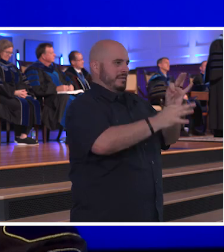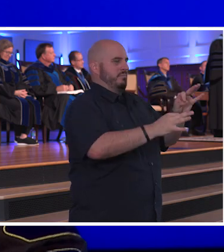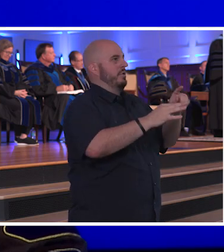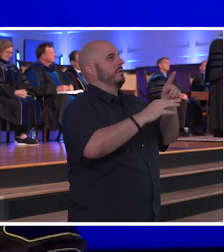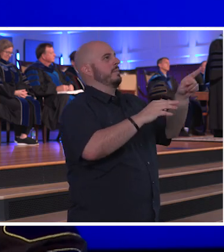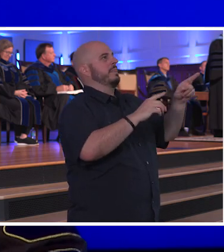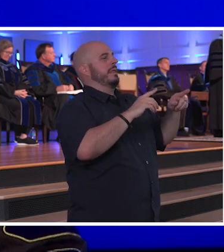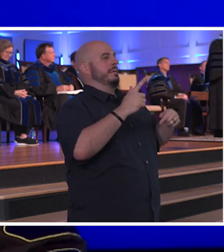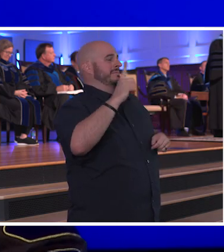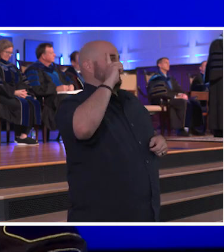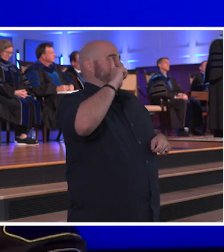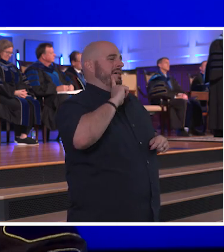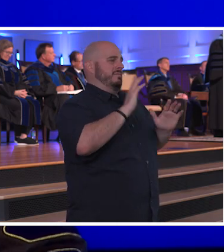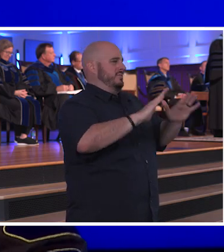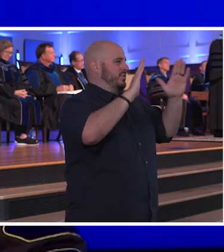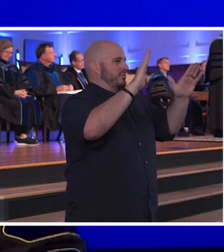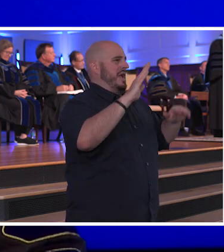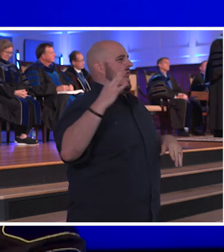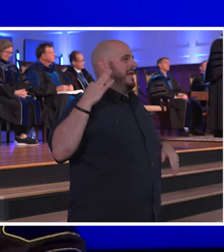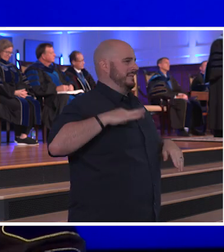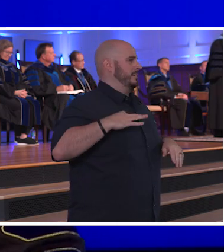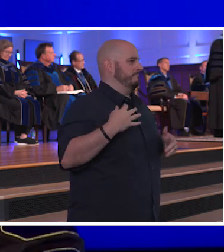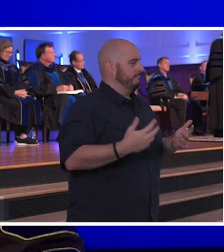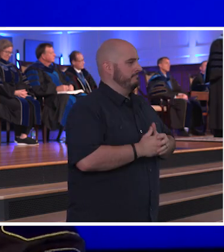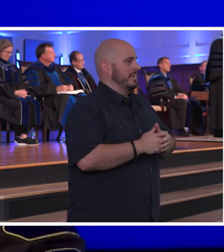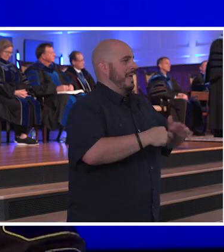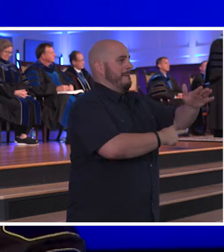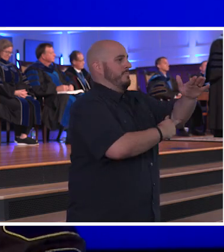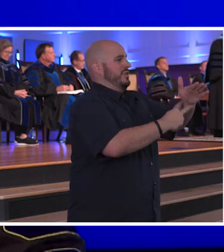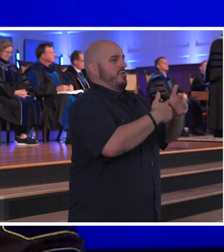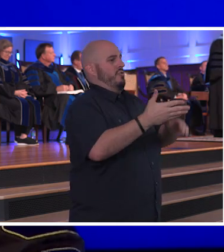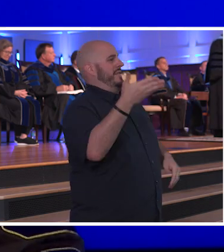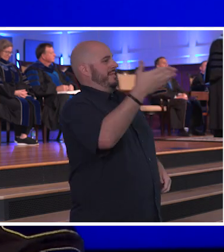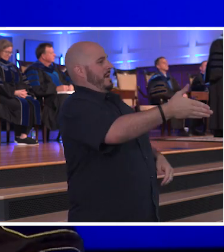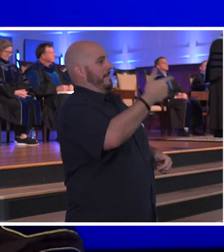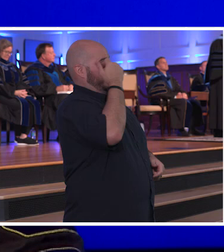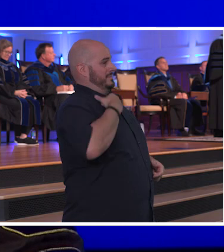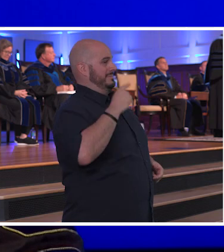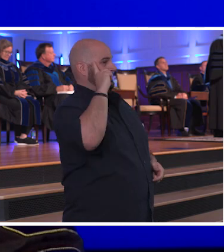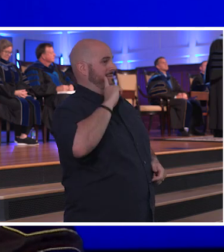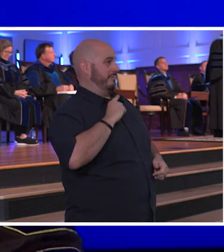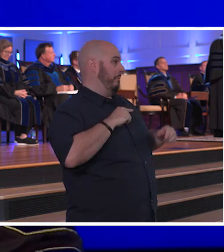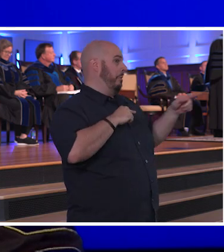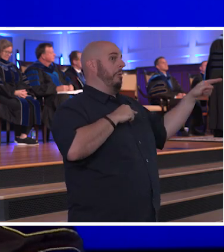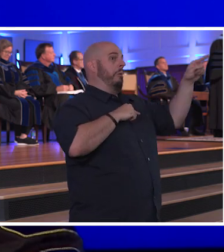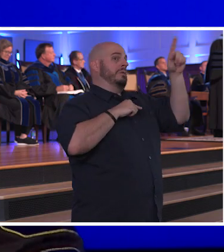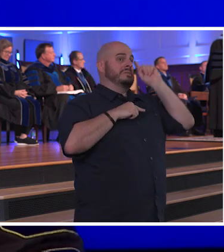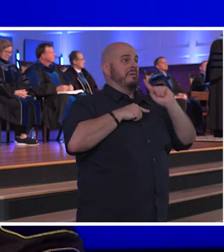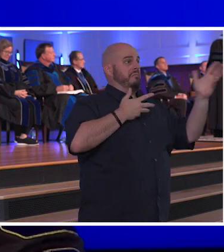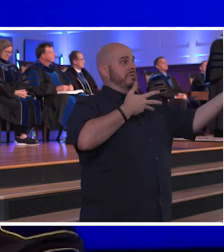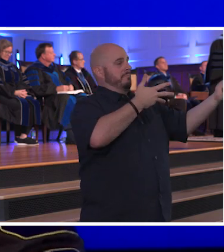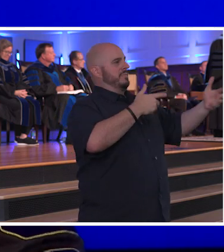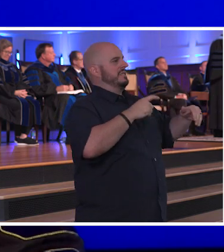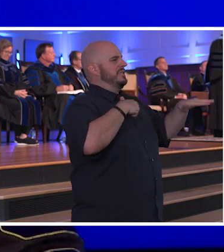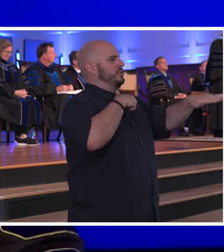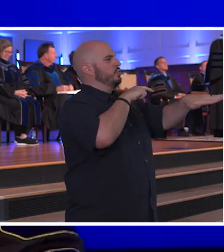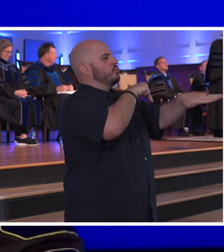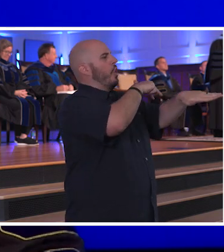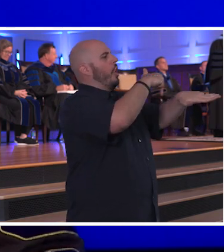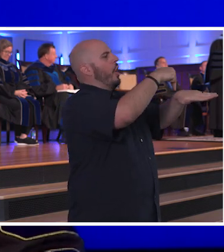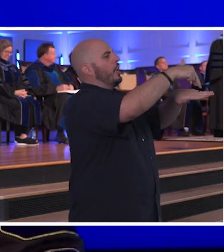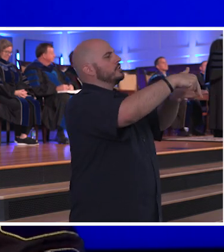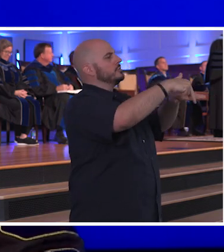great asset. The bridge is already built because of my deafness. I will just need to cross it and reach the